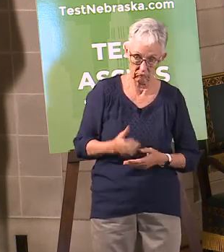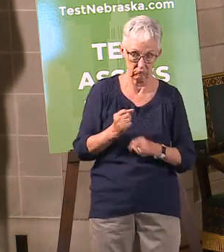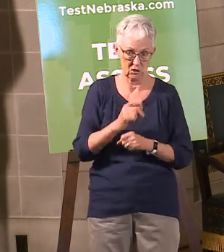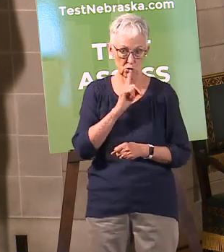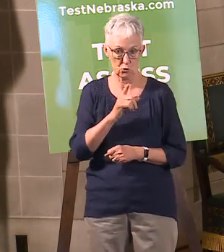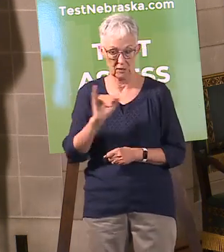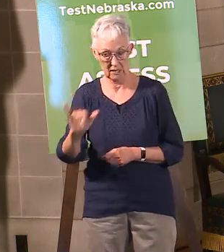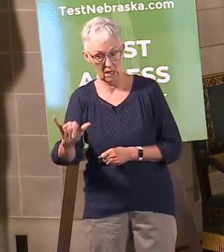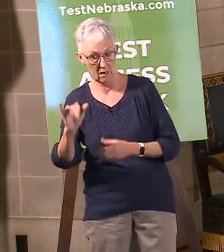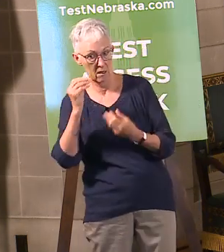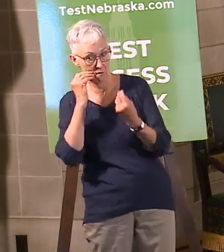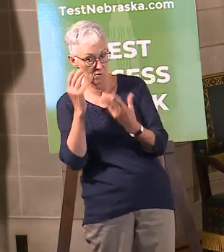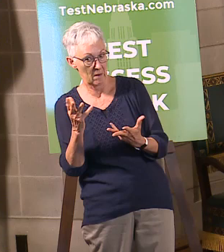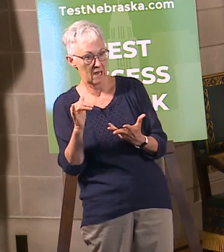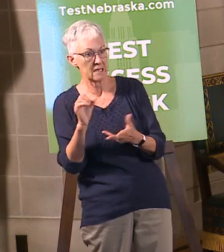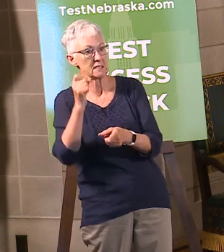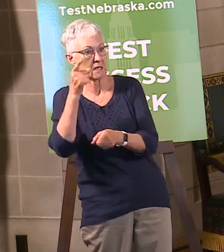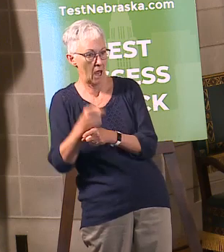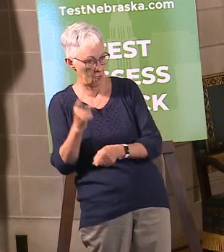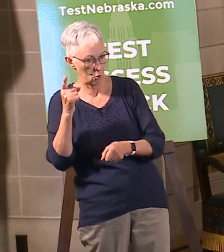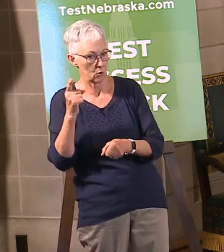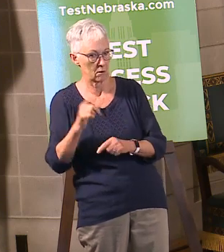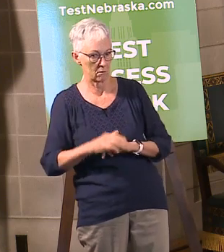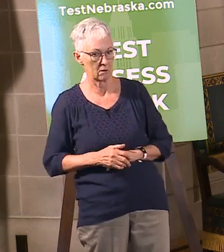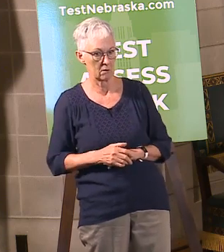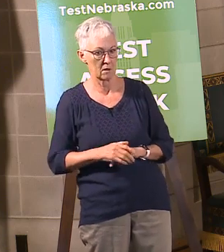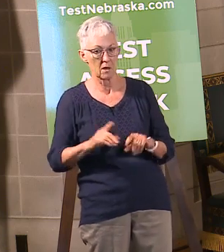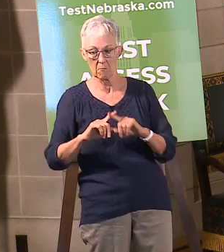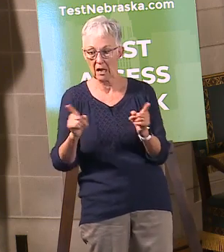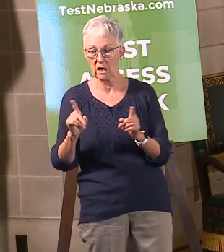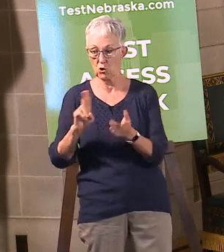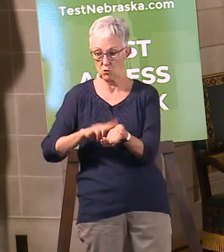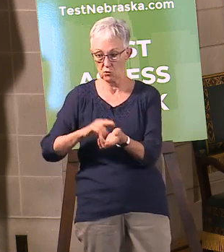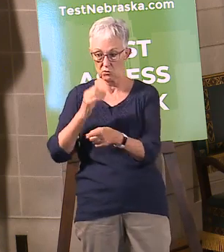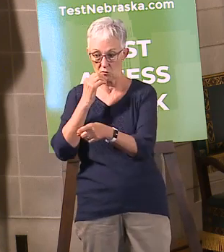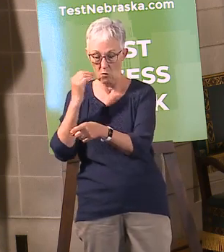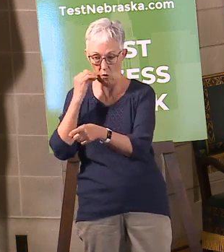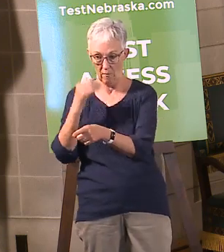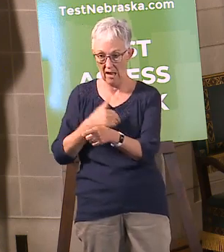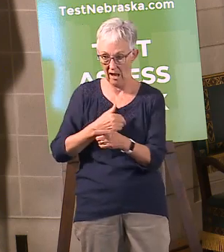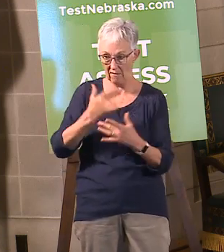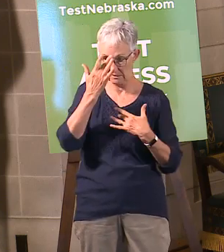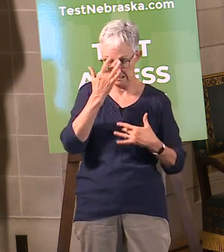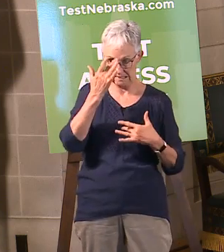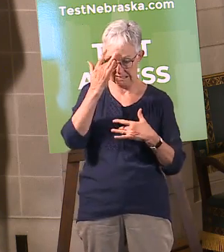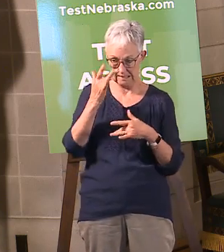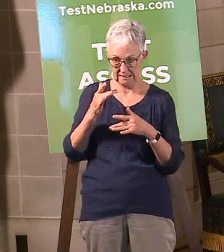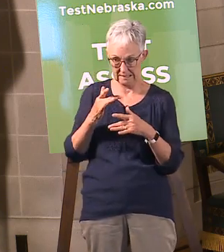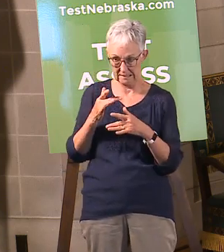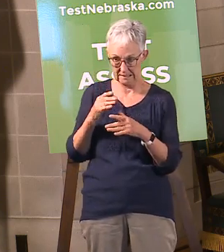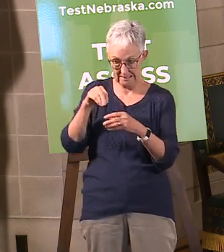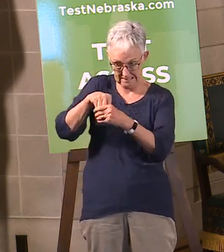again, families who need to know are being made aware. So the people who need to know about this because their